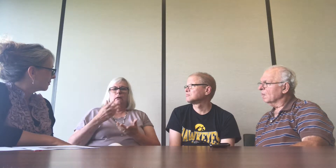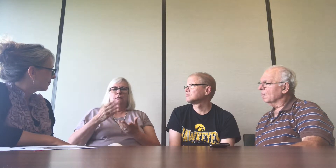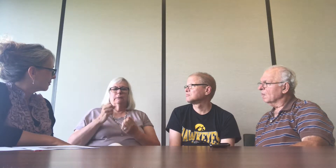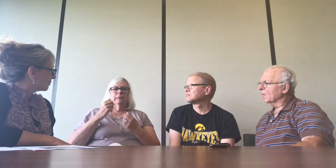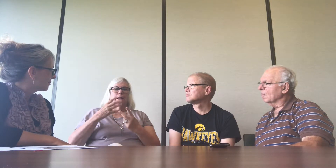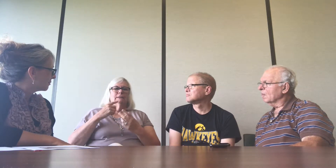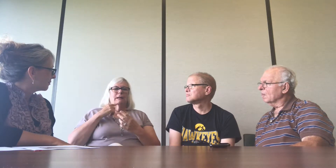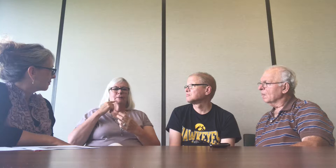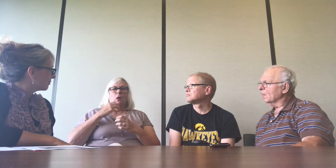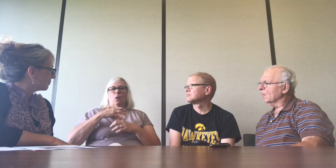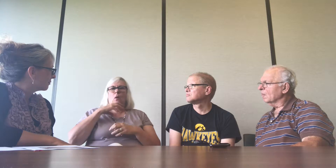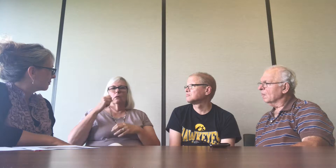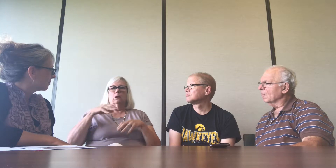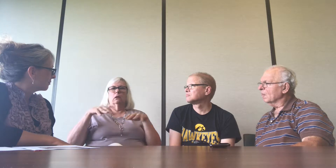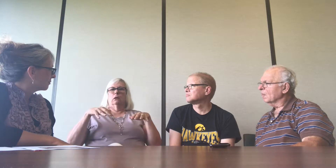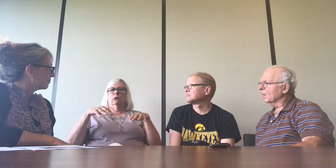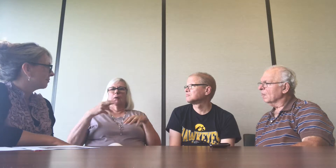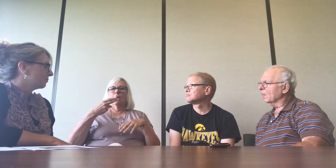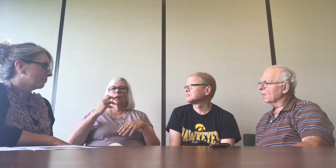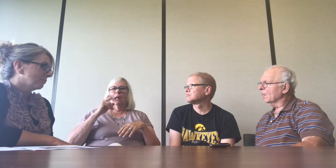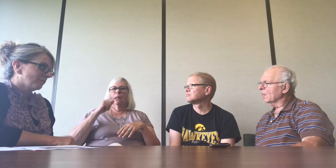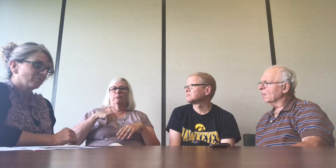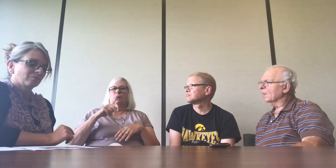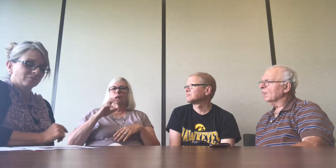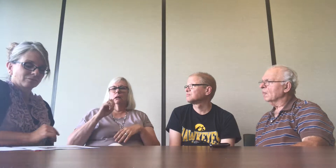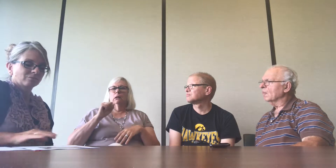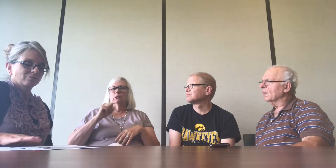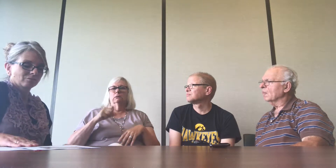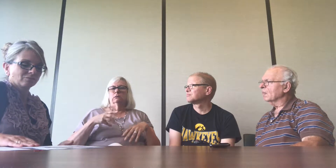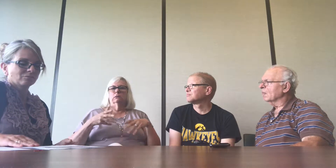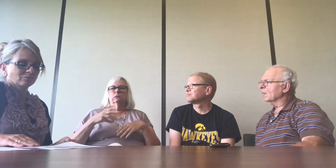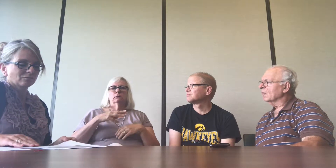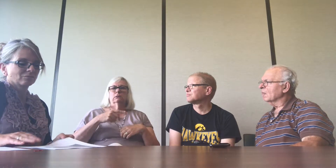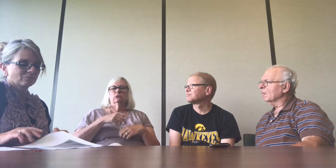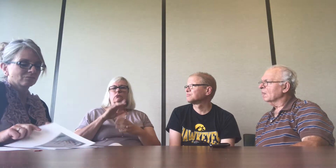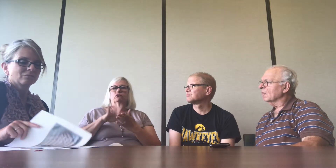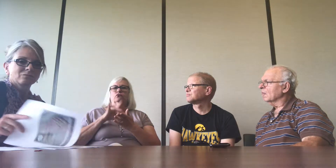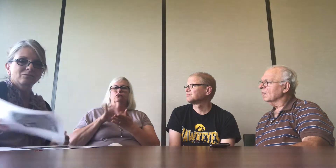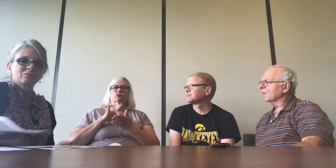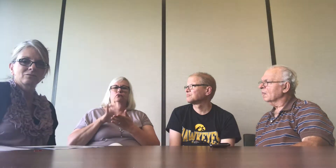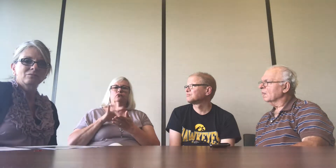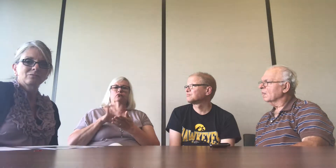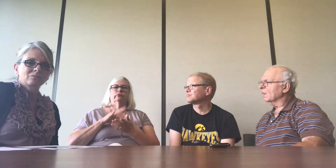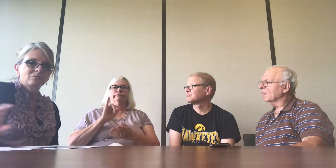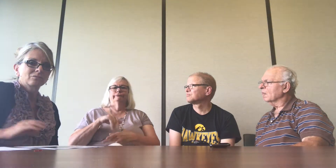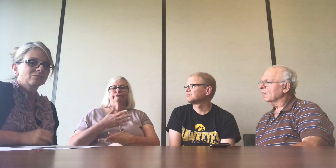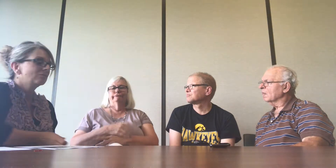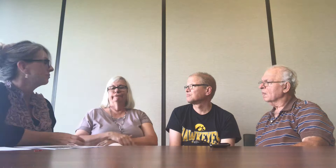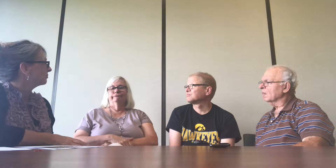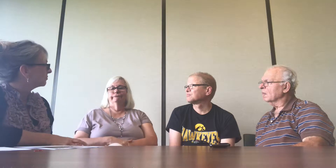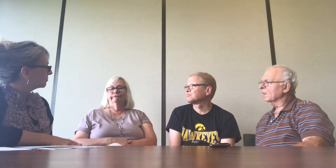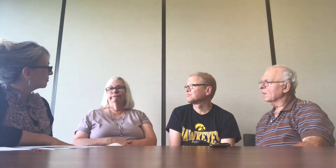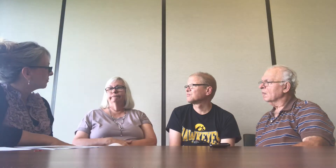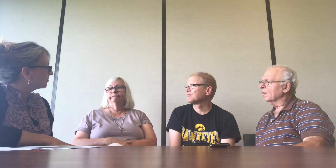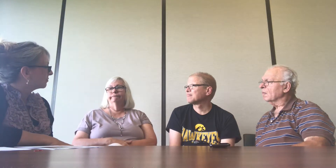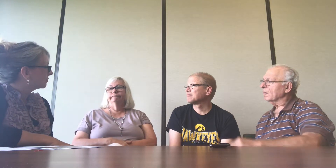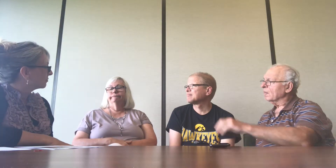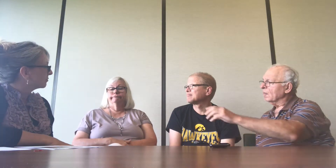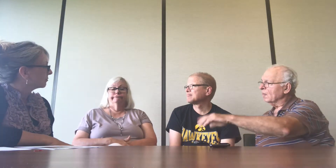bath during bath time, and a lot of older deaf people are helpless in those situations and are